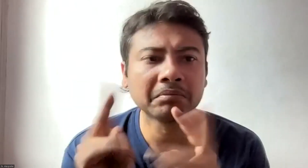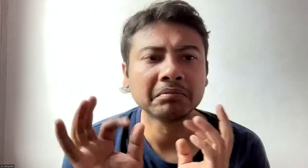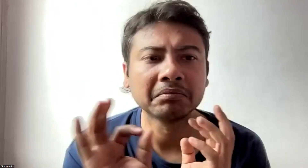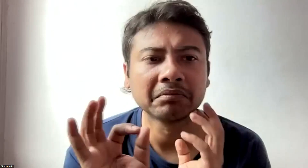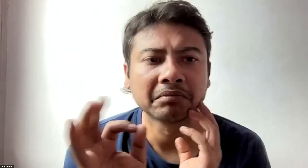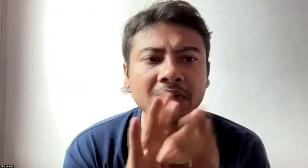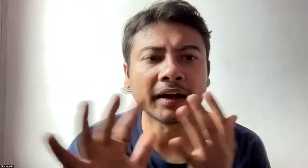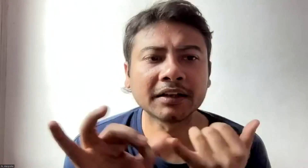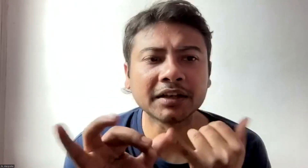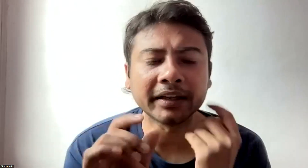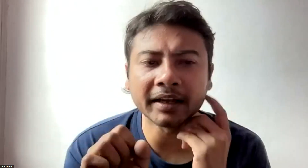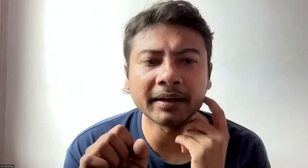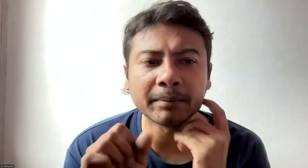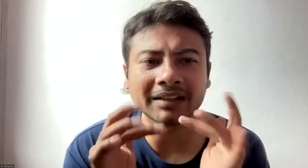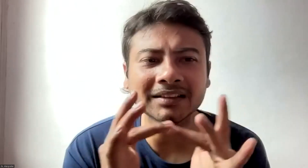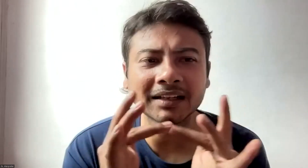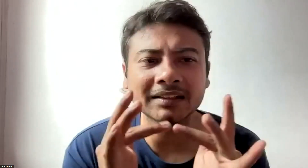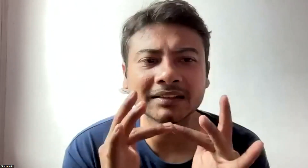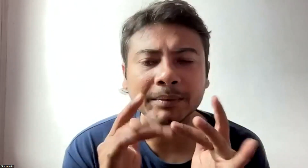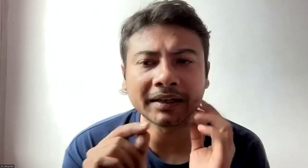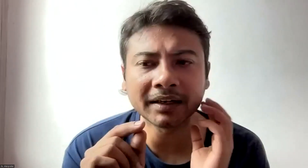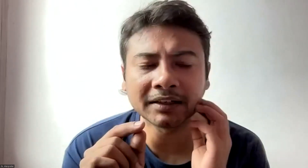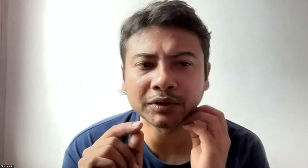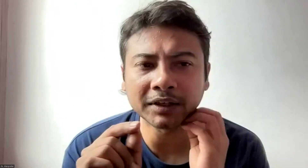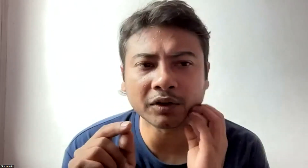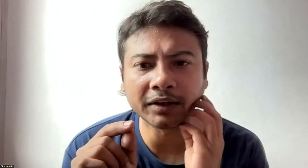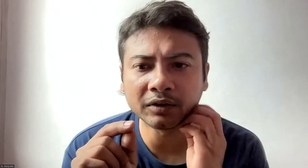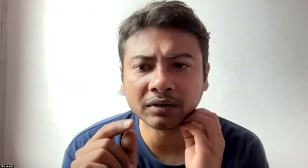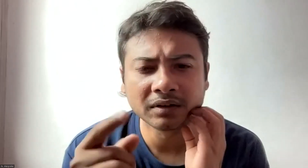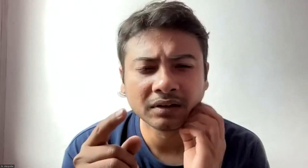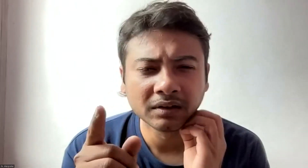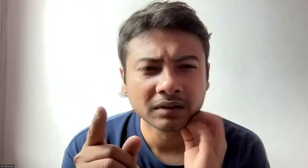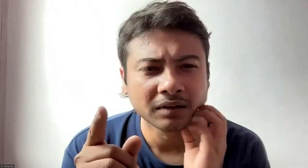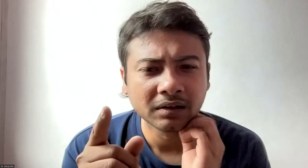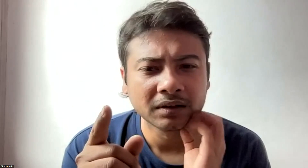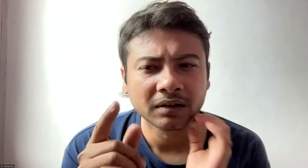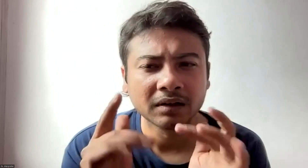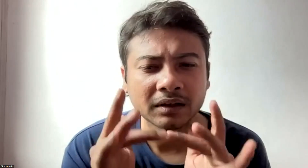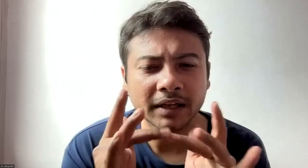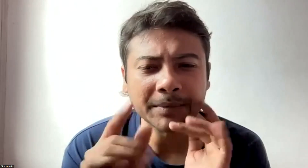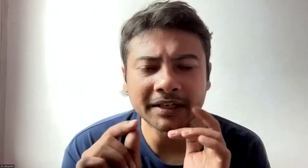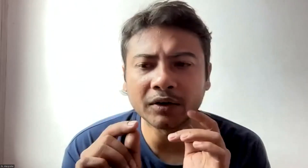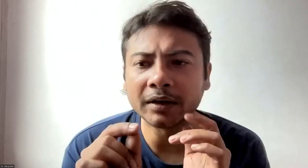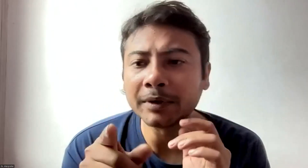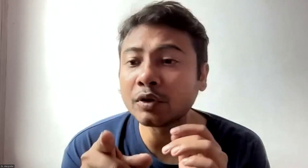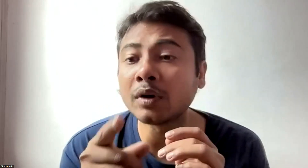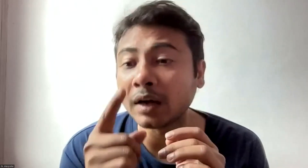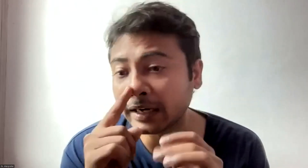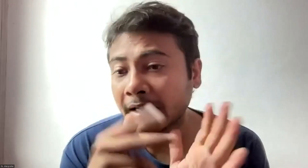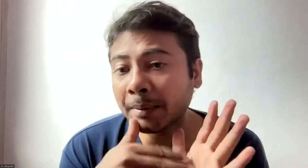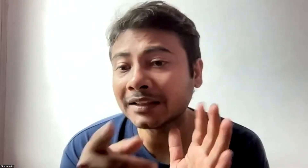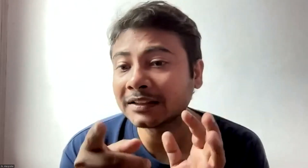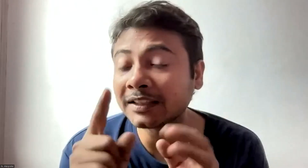Hare Krishna. Saurabh, can you hear me? yeah. Mataji, I think some internet issues at your end, no? Yeah, correct, correct. Yeah, missing out a little bit.